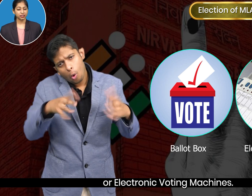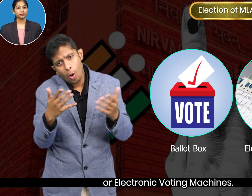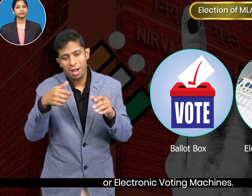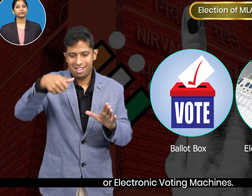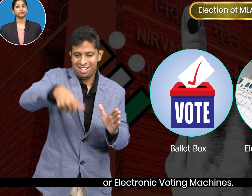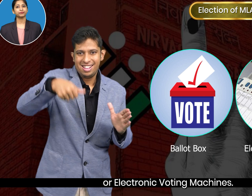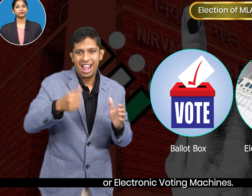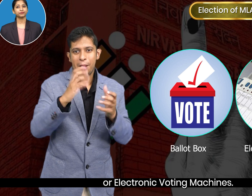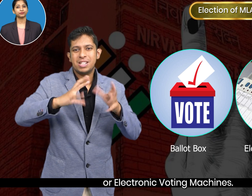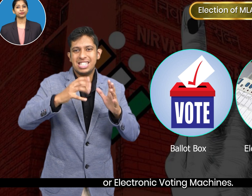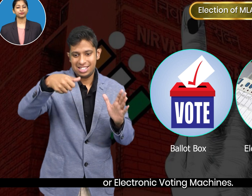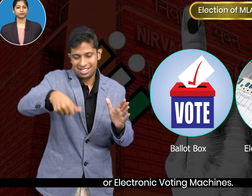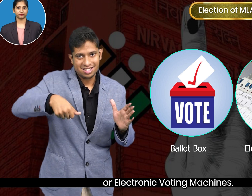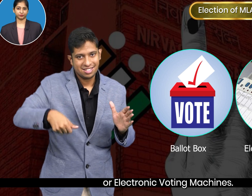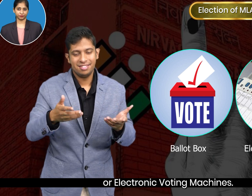machines.